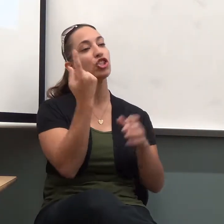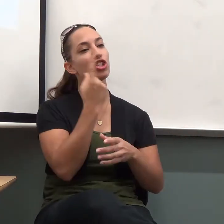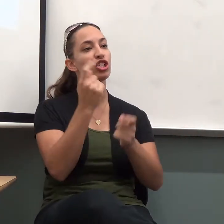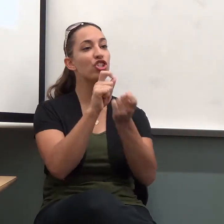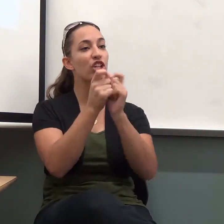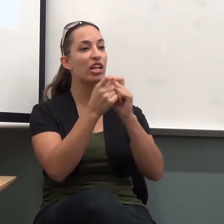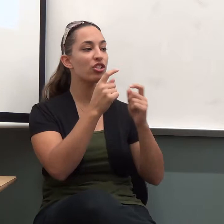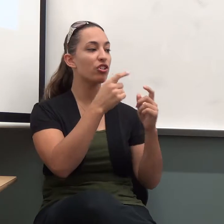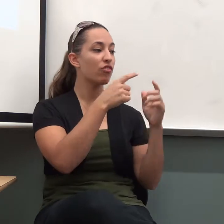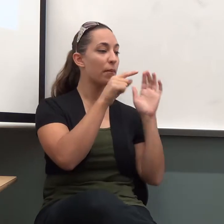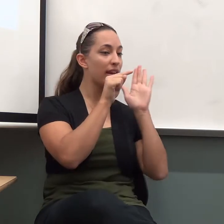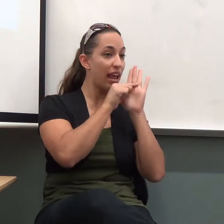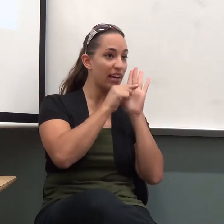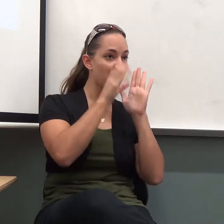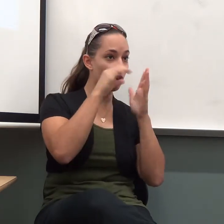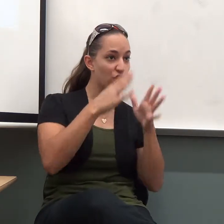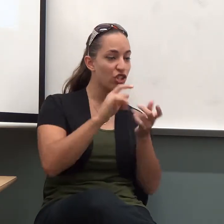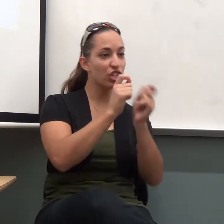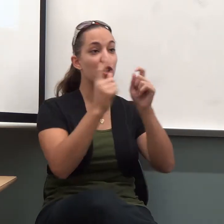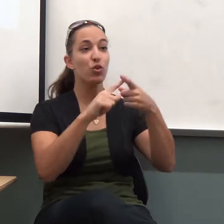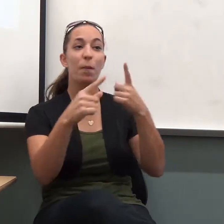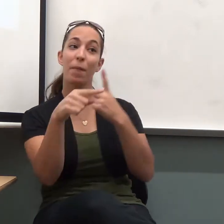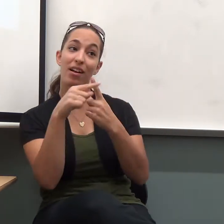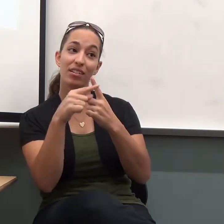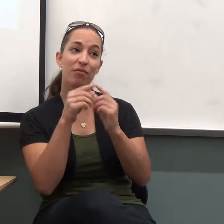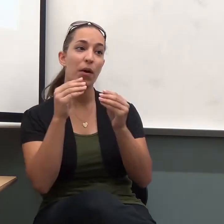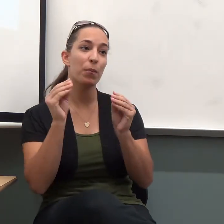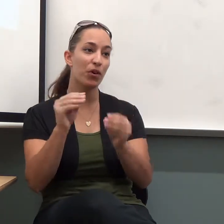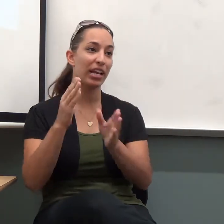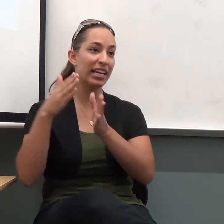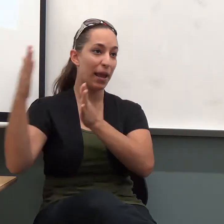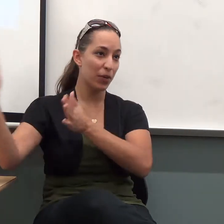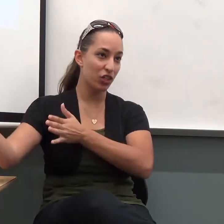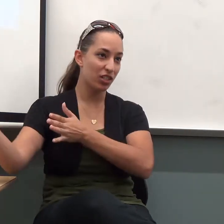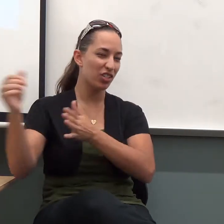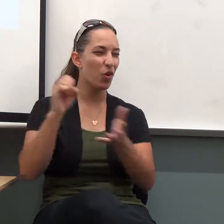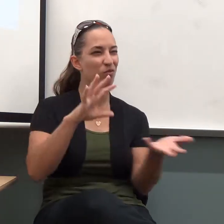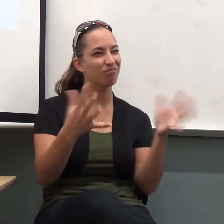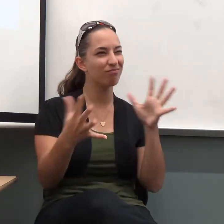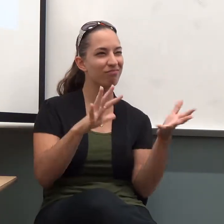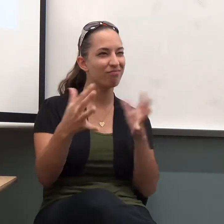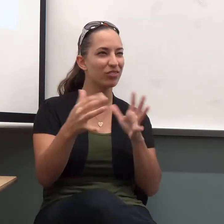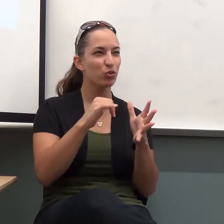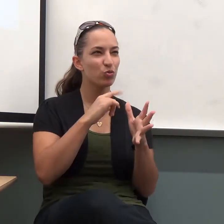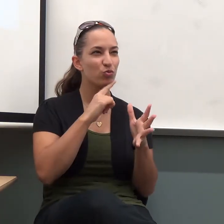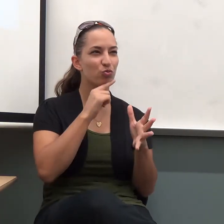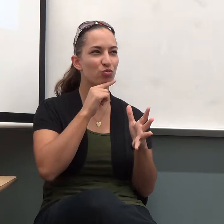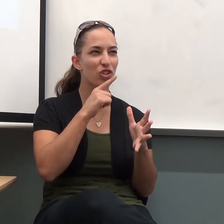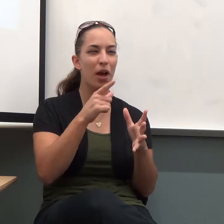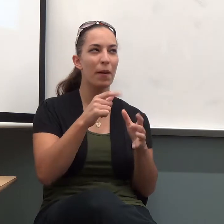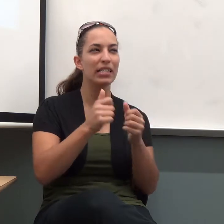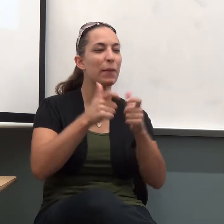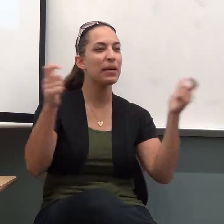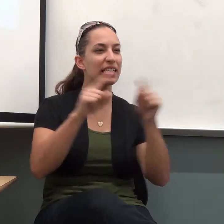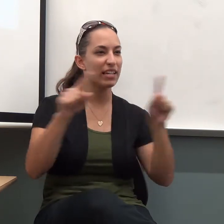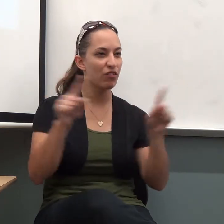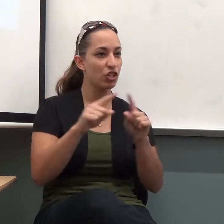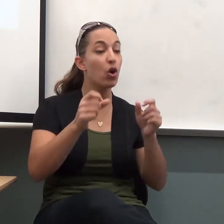to a positive by putting neighbors. So it won't really make a difference. We still have to so we could